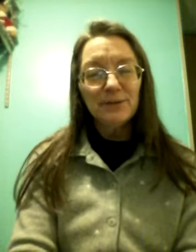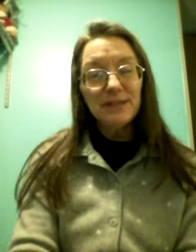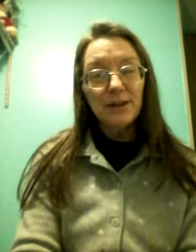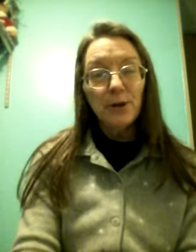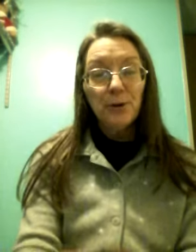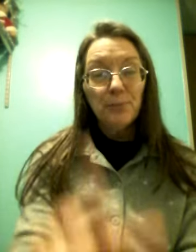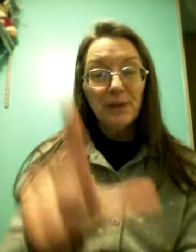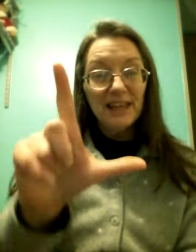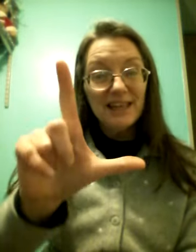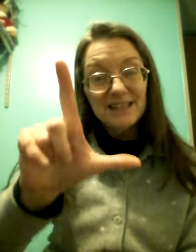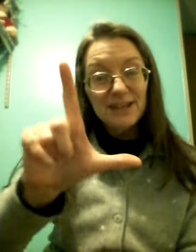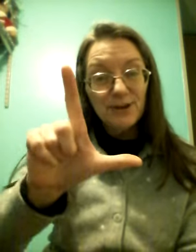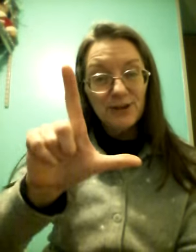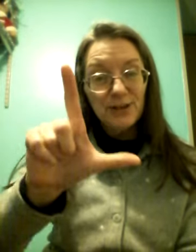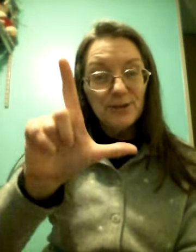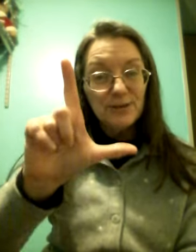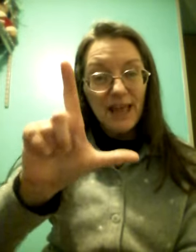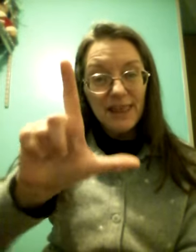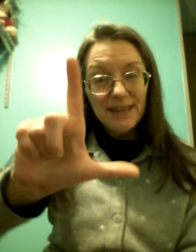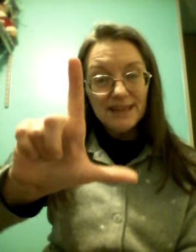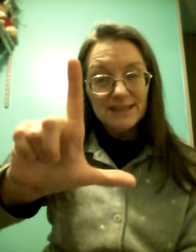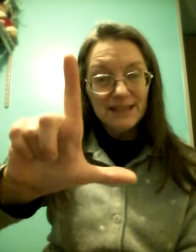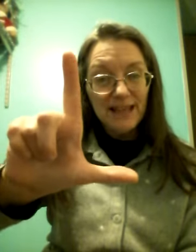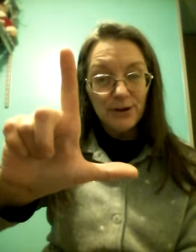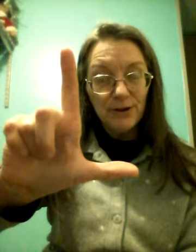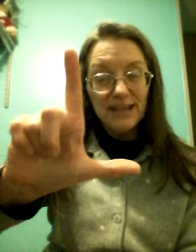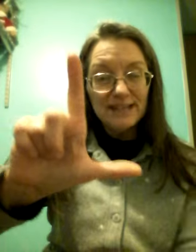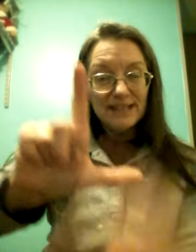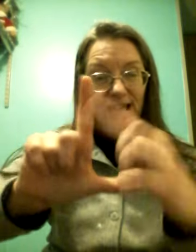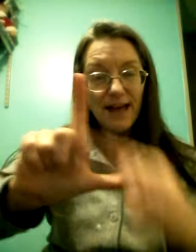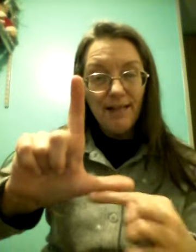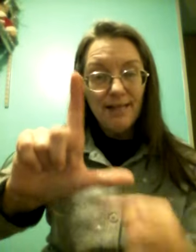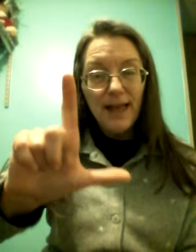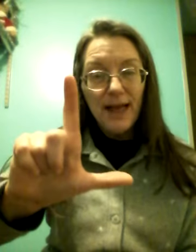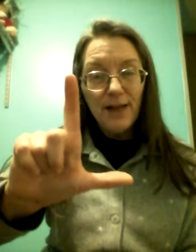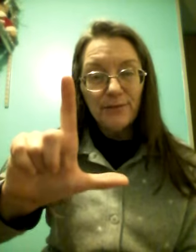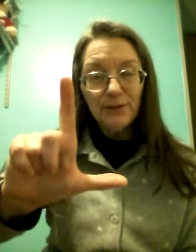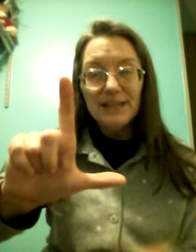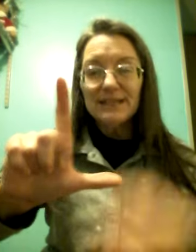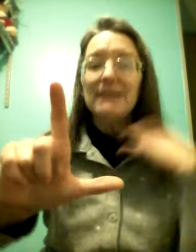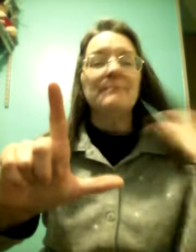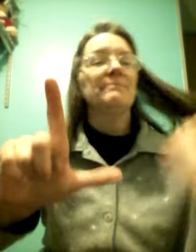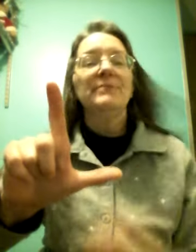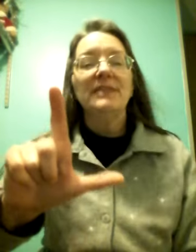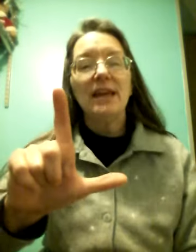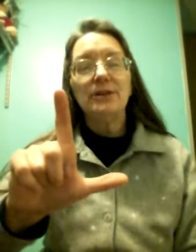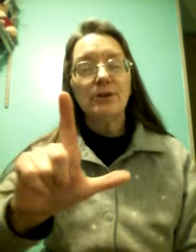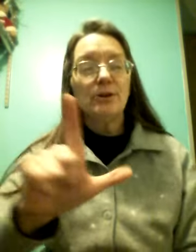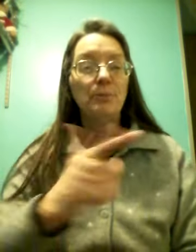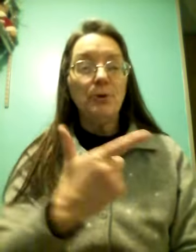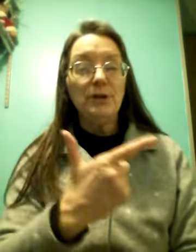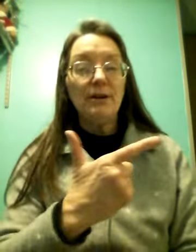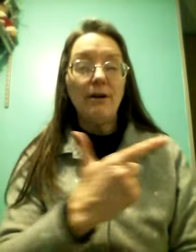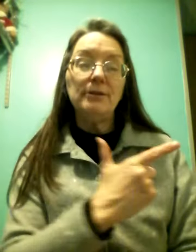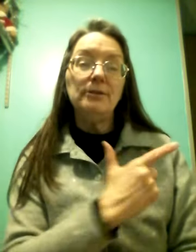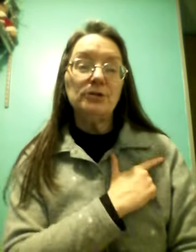guilty, but lazy, you're going to use this letter. It's an L, L for lazy, and you're going to put it on your